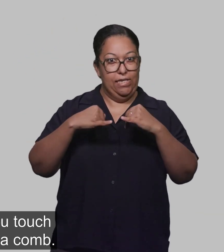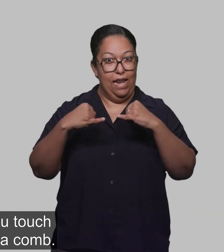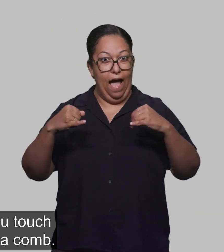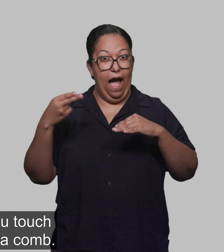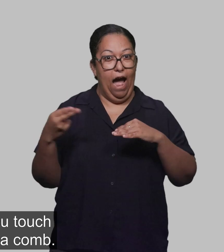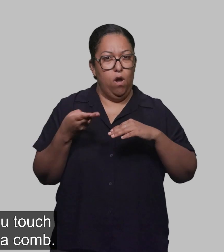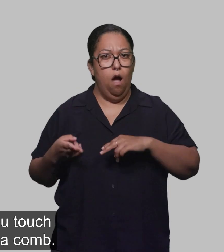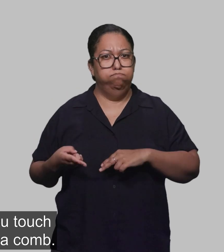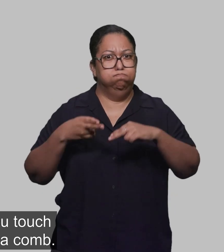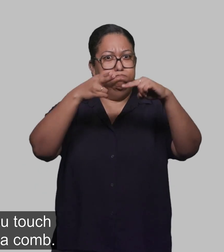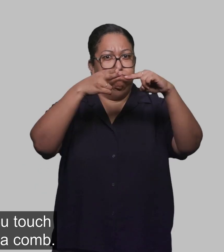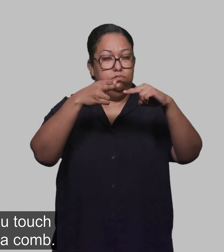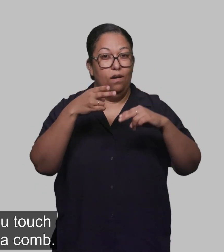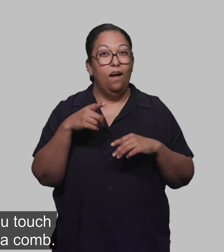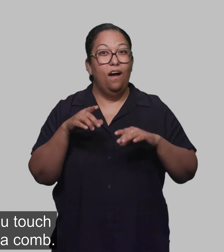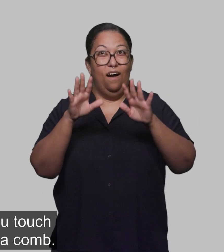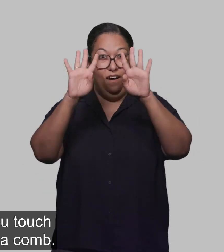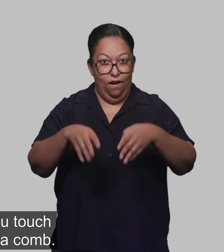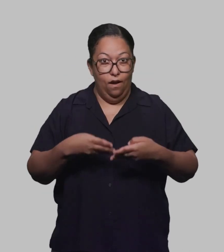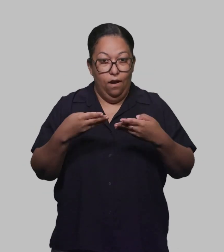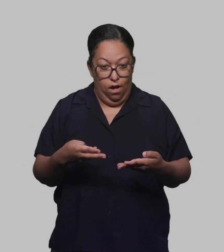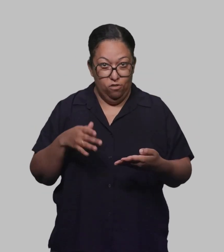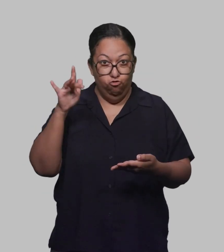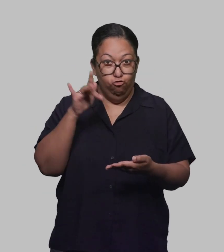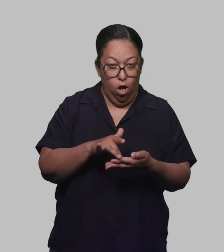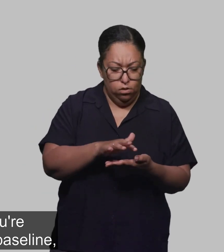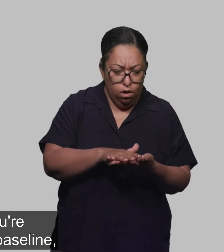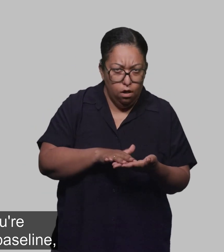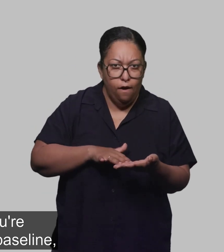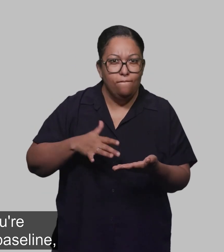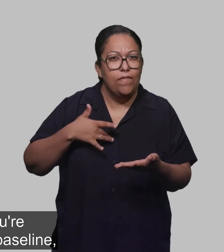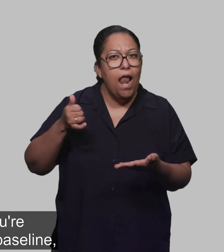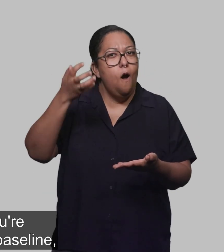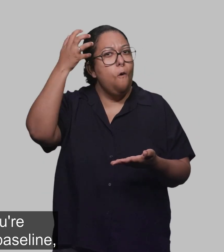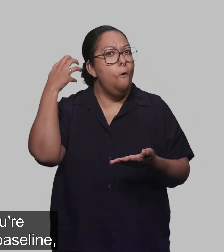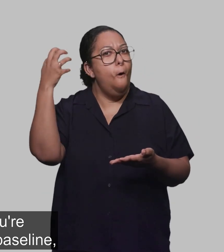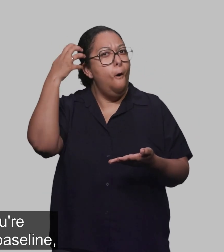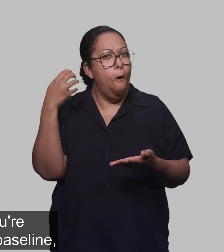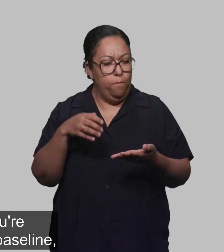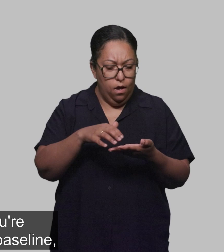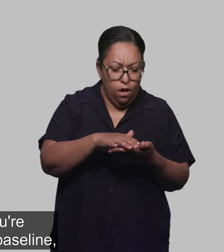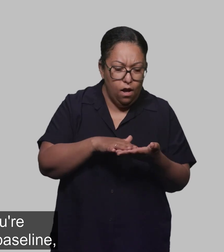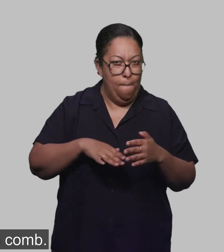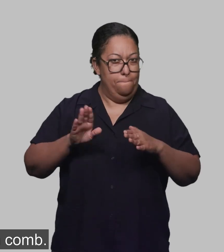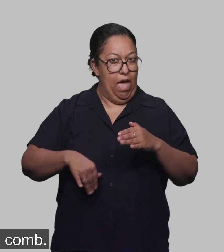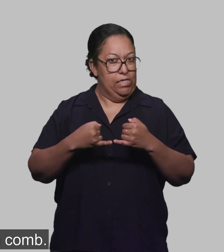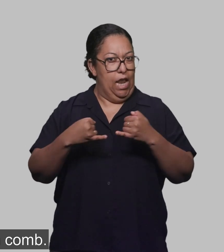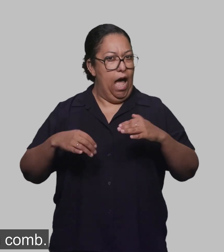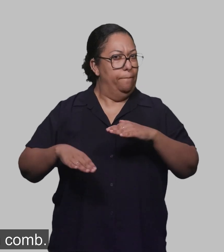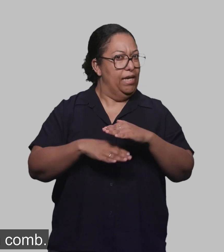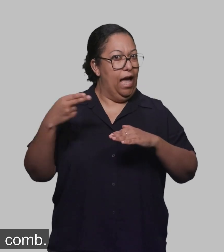when you touch it, it feels like a comb. When you're touching the baseline, it feels like a